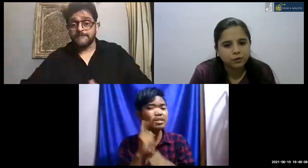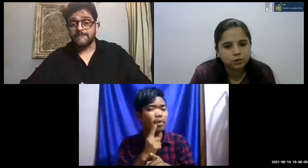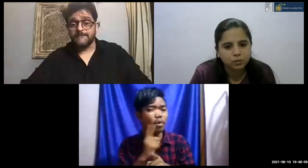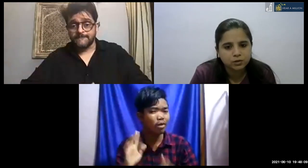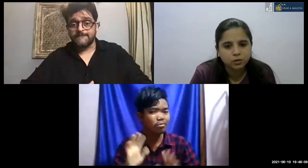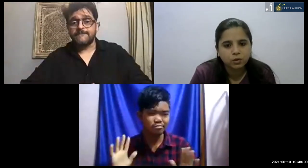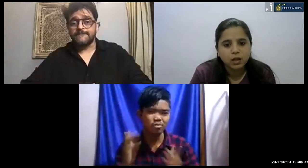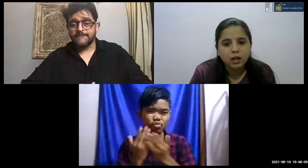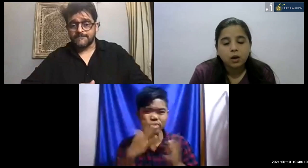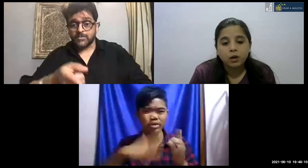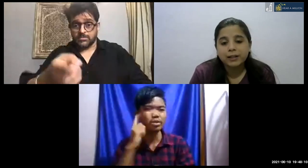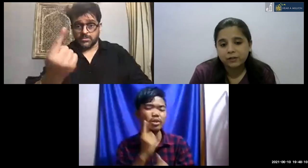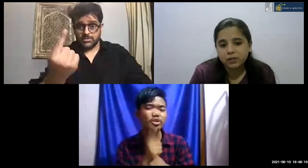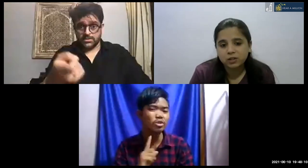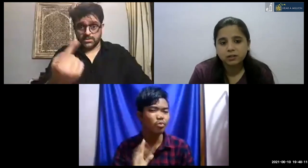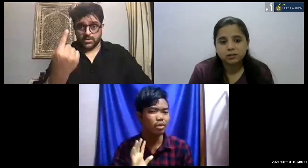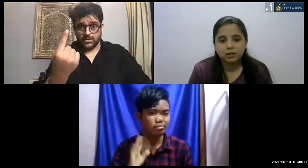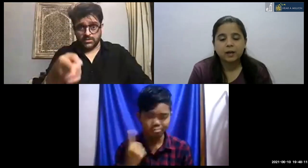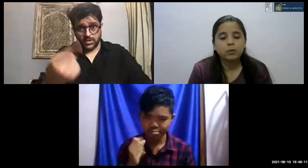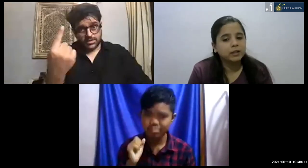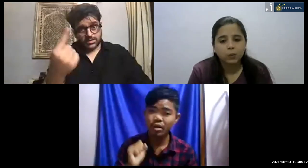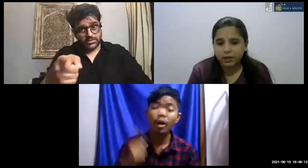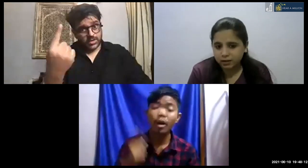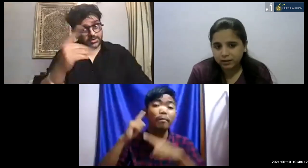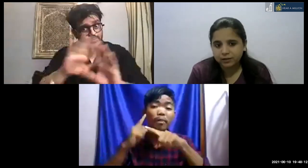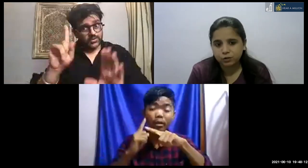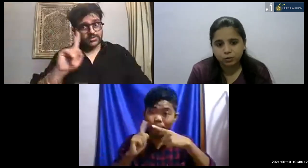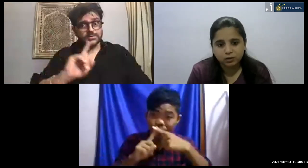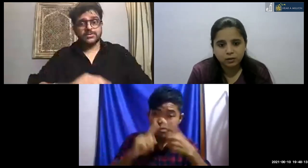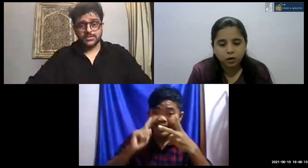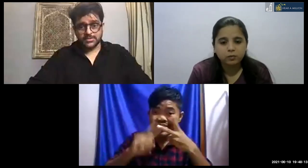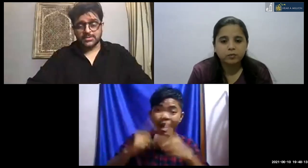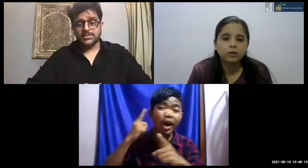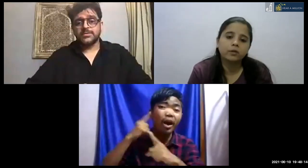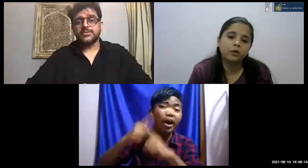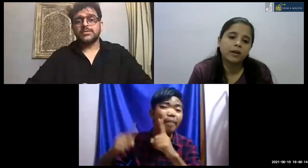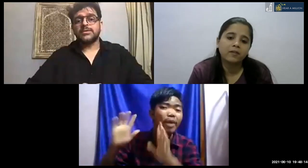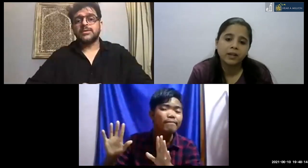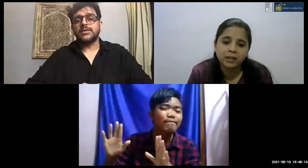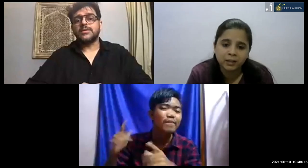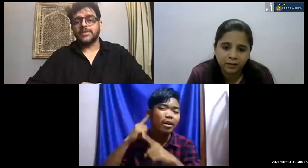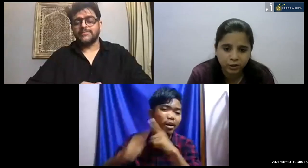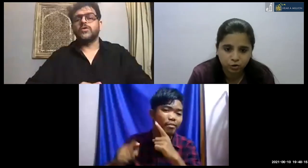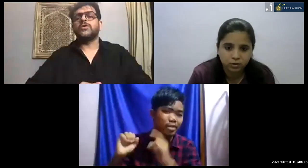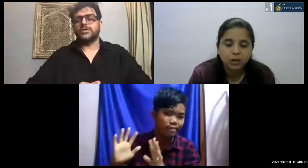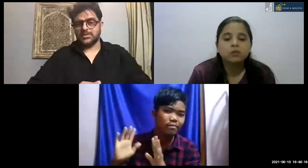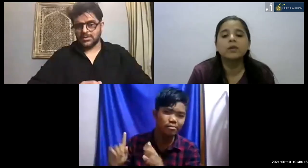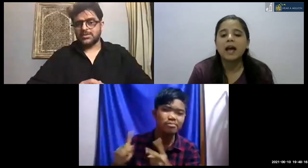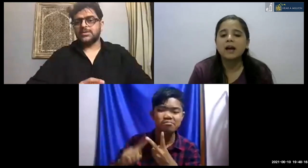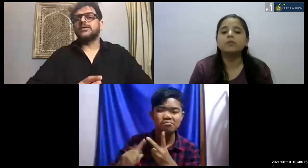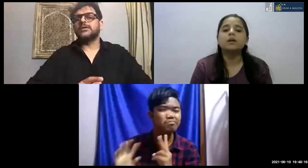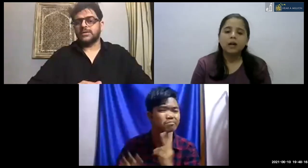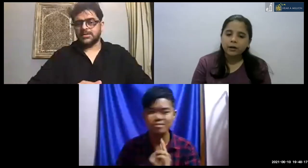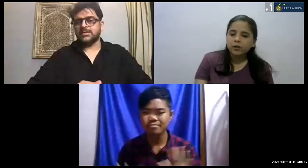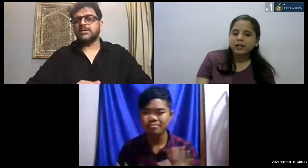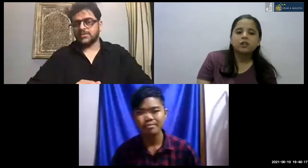Okay, thank you so much. So only deaf teacher, I'm only the one in that school. We don't have any other deaf teachers. So we